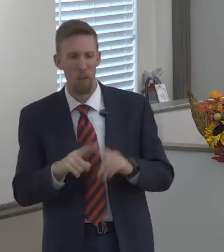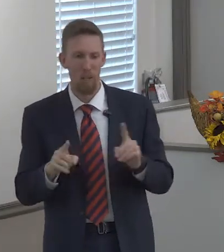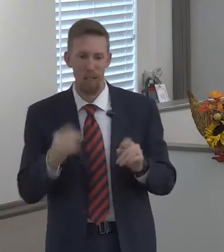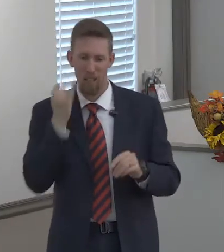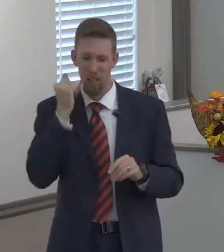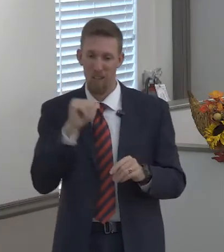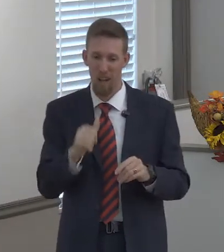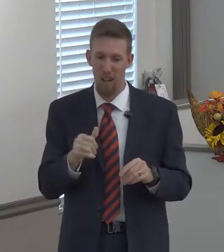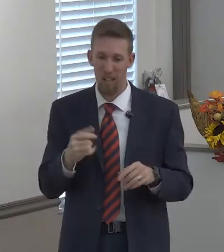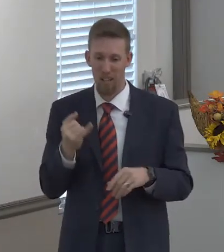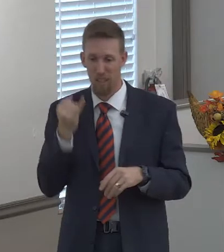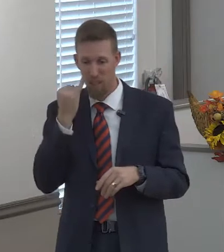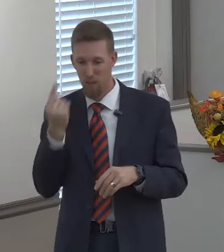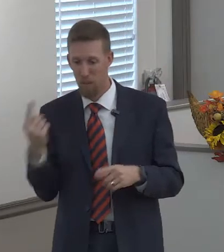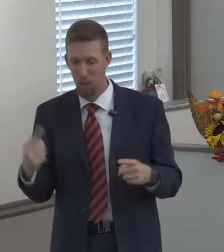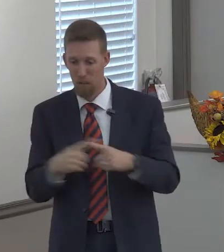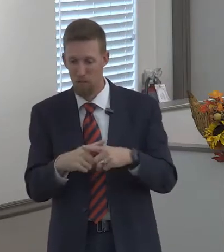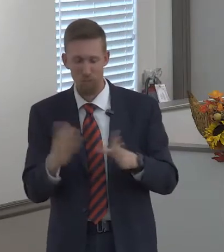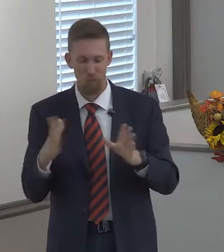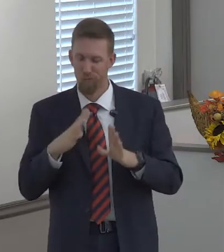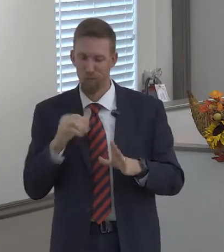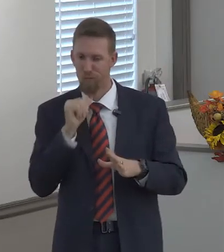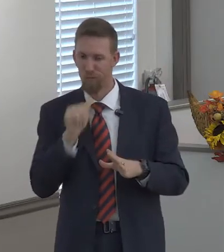You know, over the years,